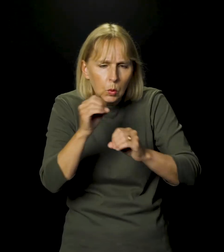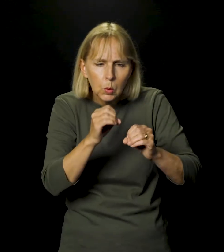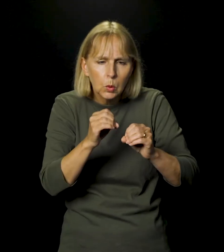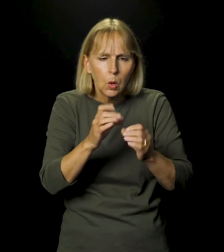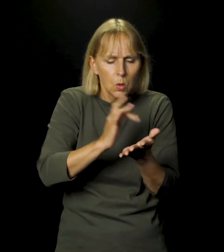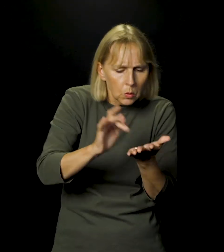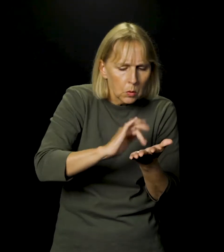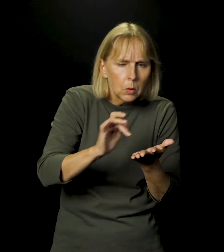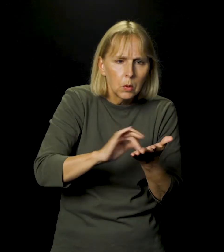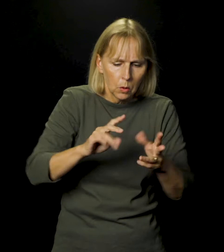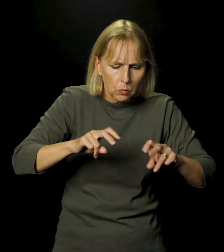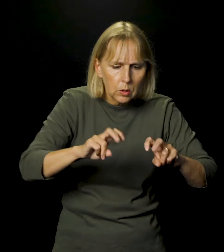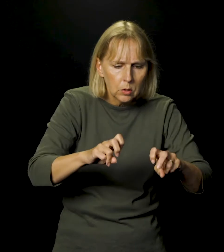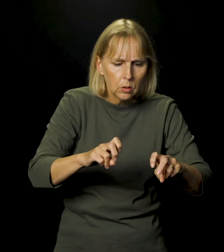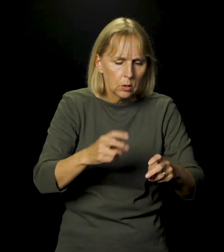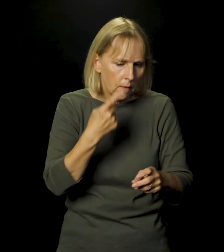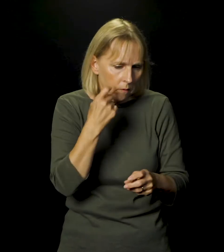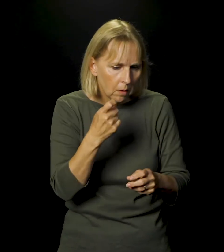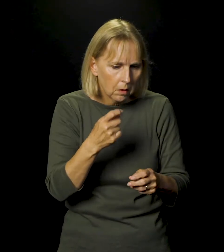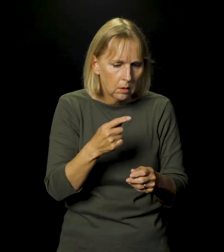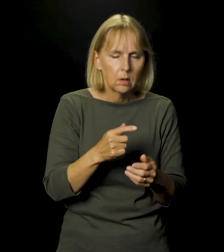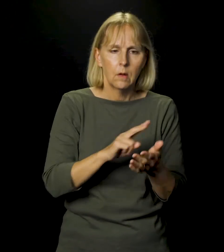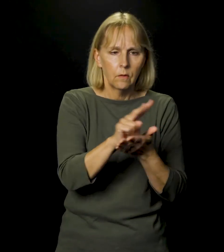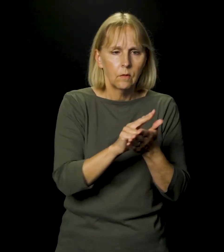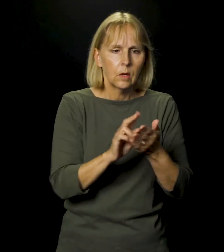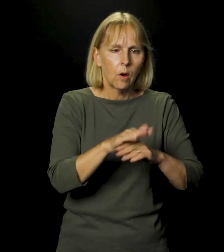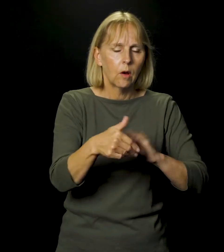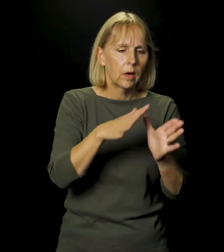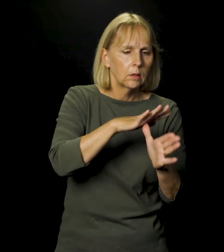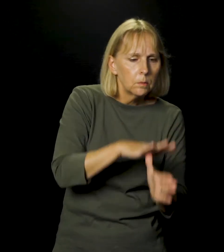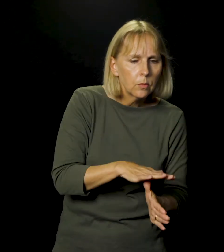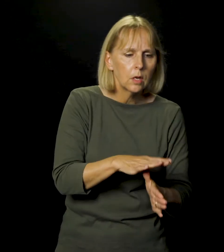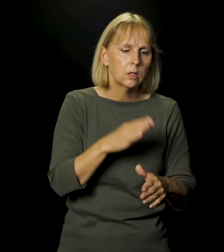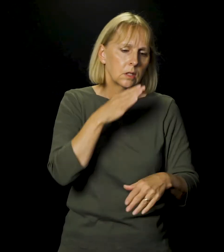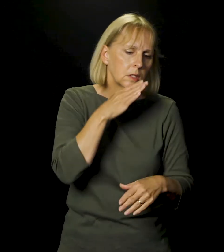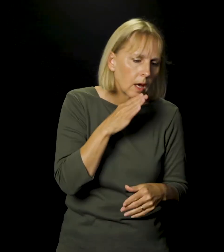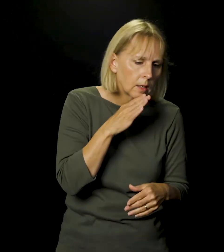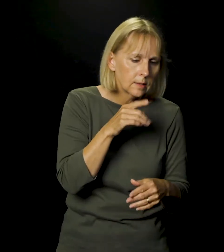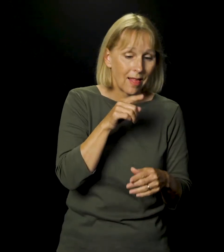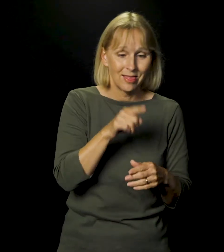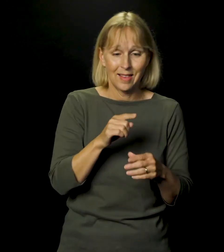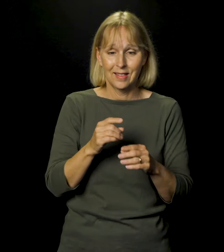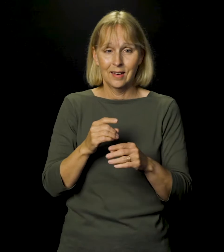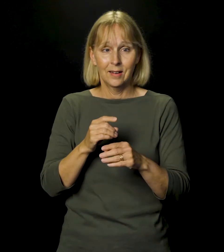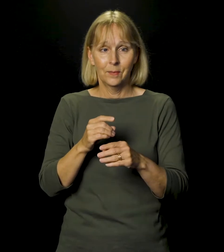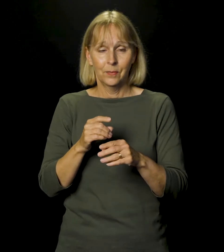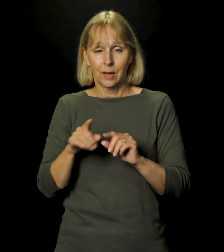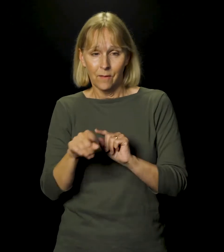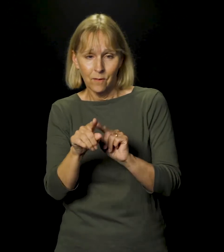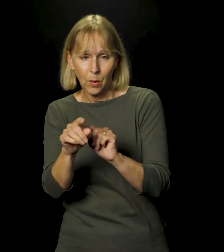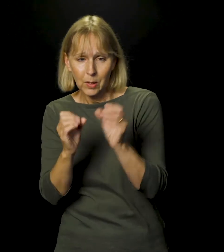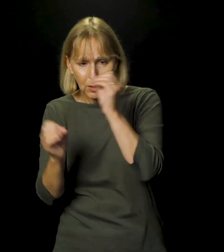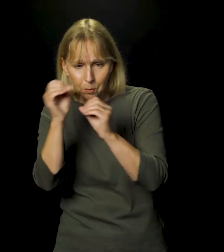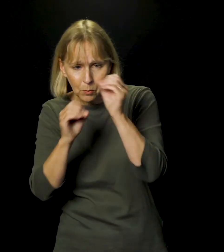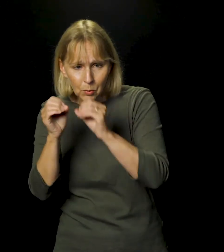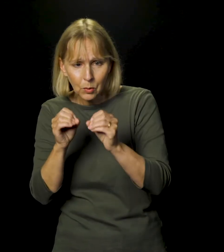negative thinking or sadness because the algorithm is more concerned with keeping that user interested than it is in alleviating